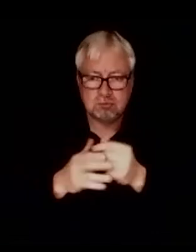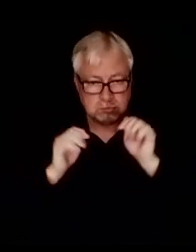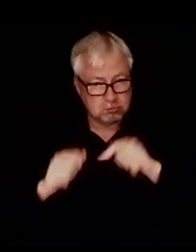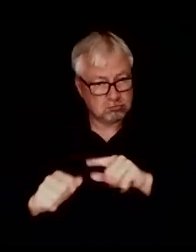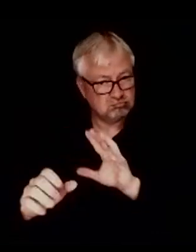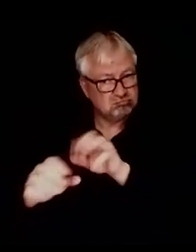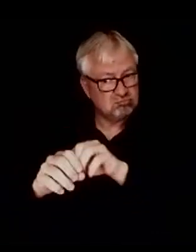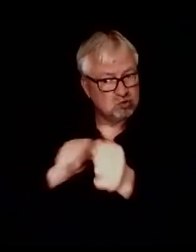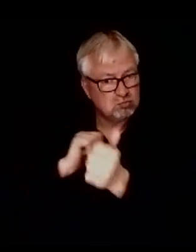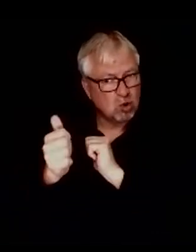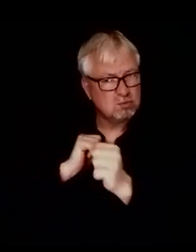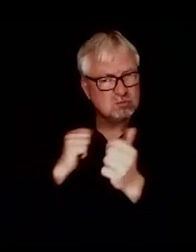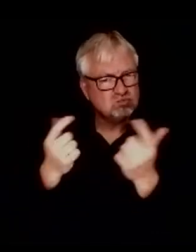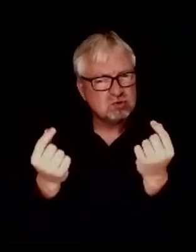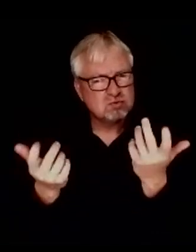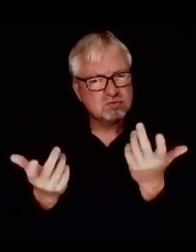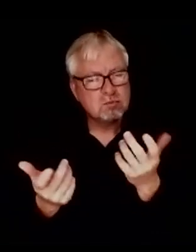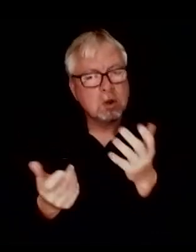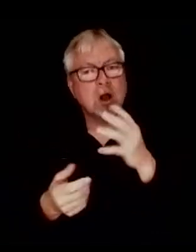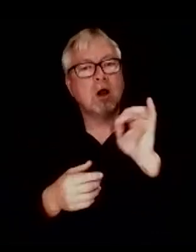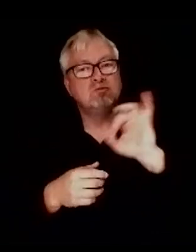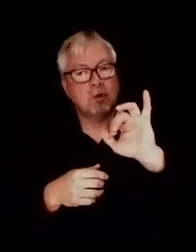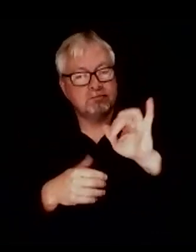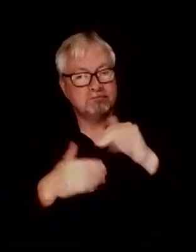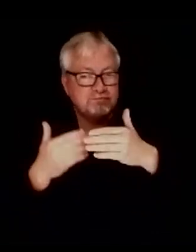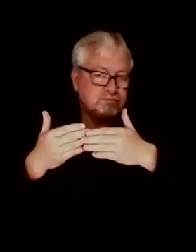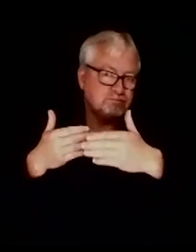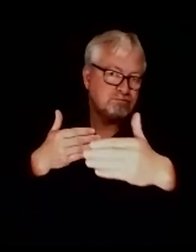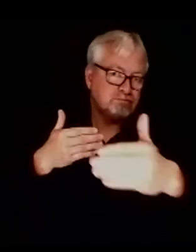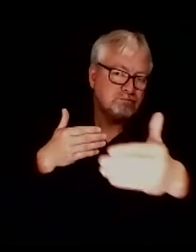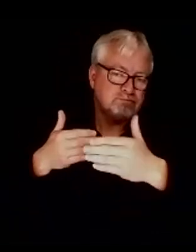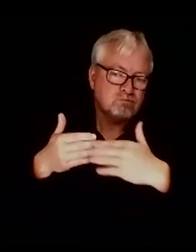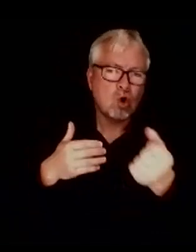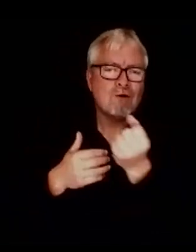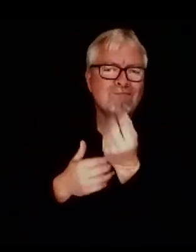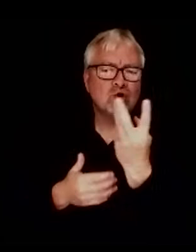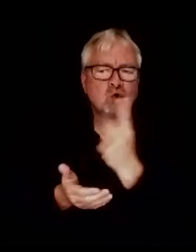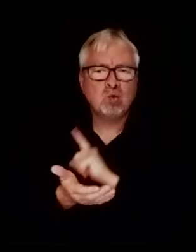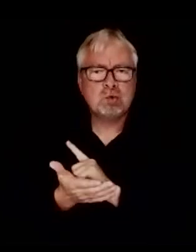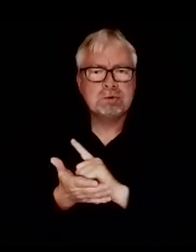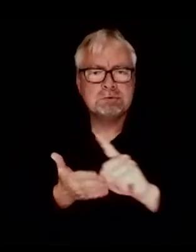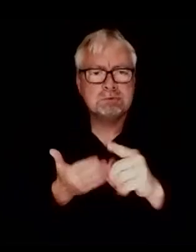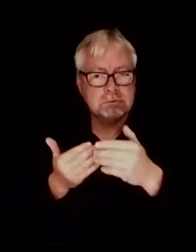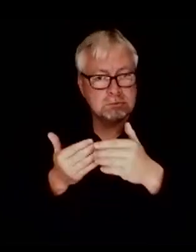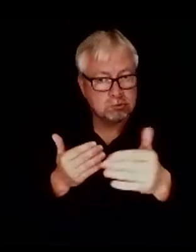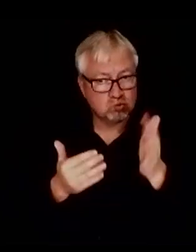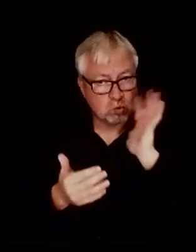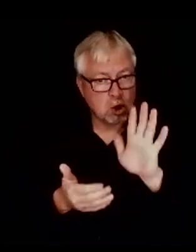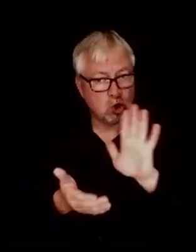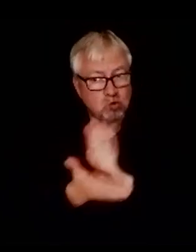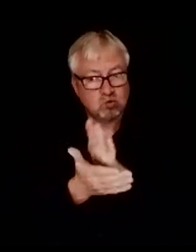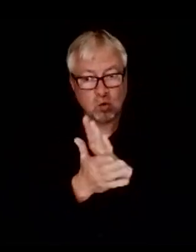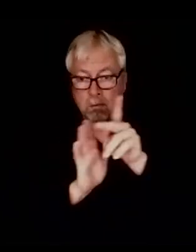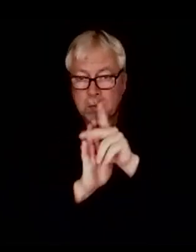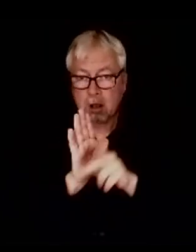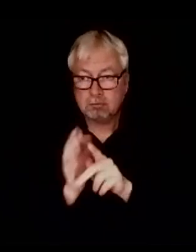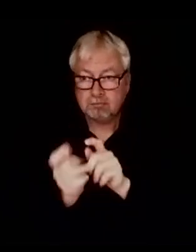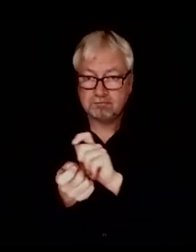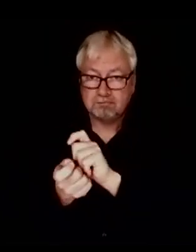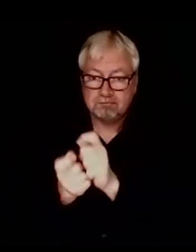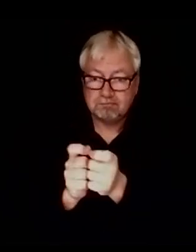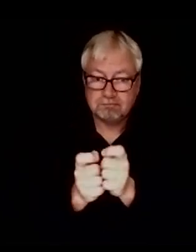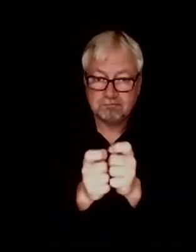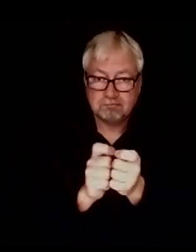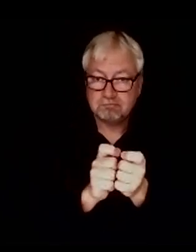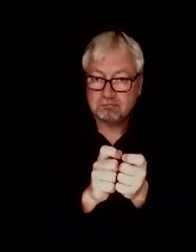in coming days and weeks a change in school or sports policy because of what we now know about how these variants affect children